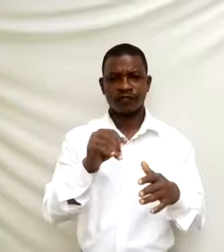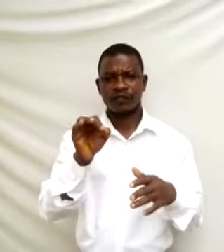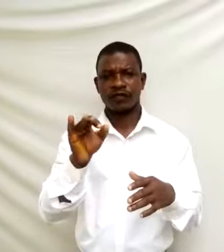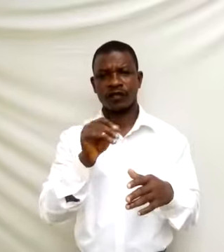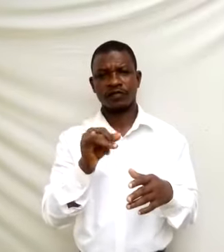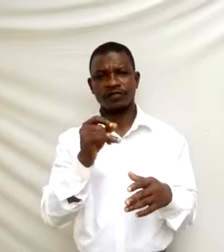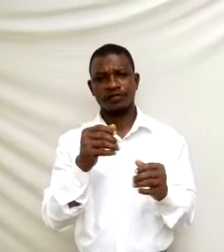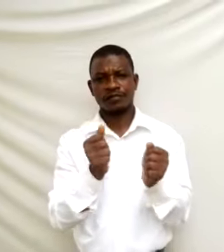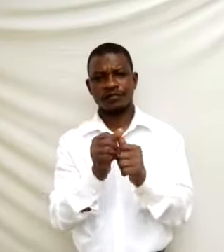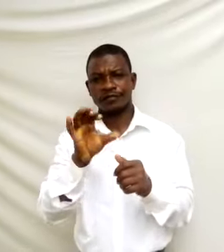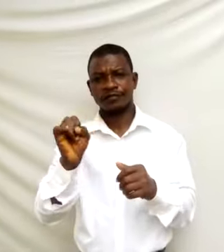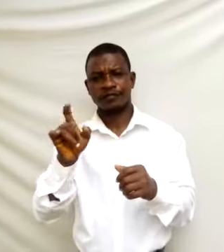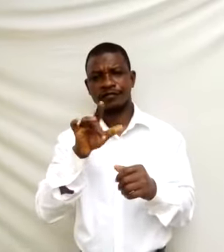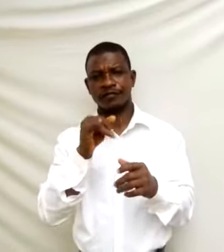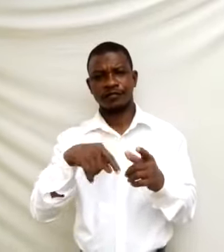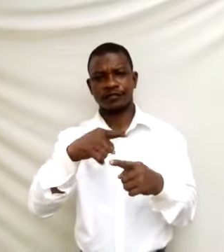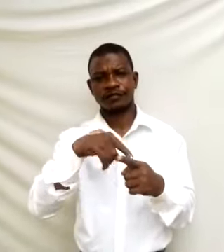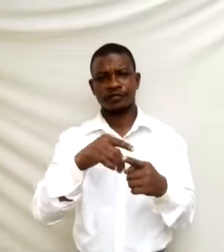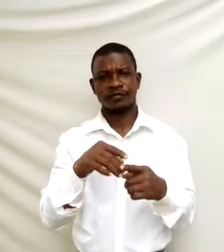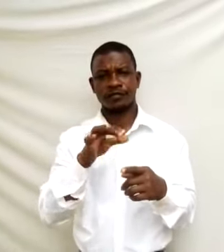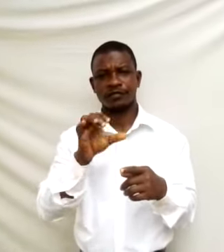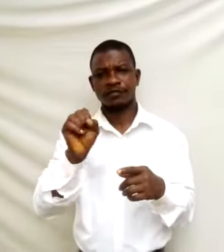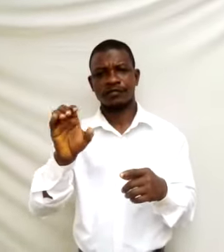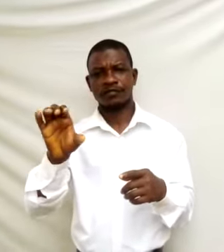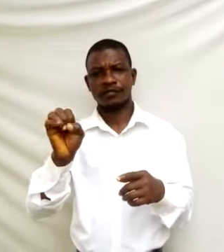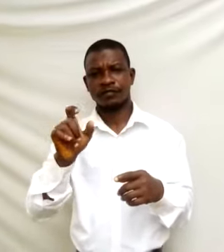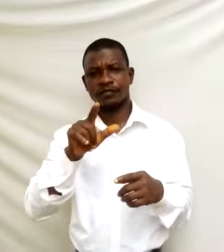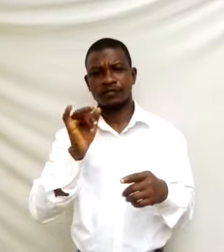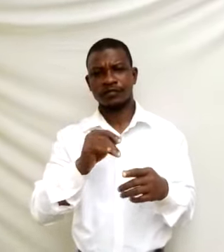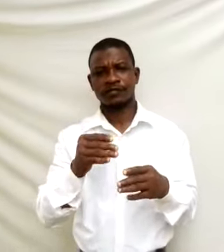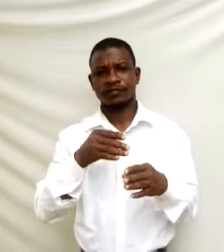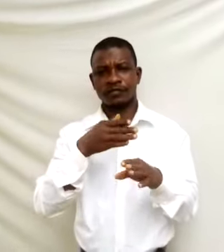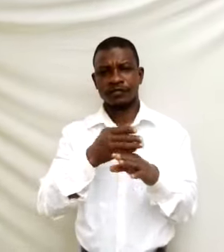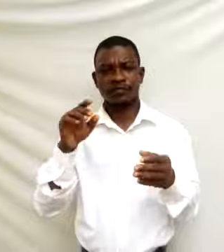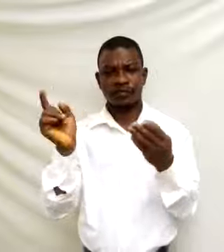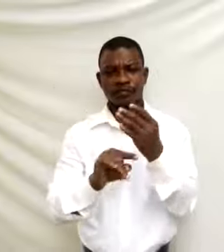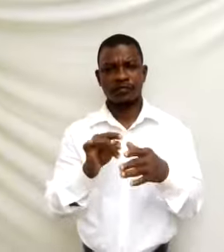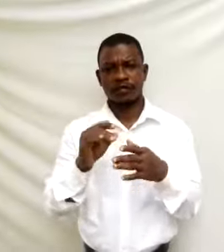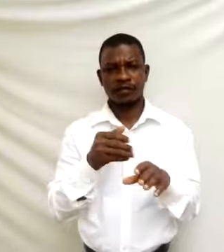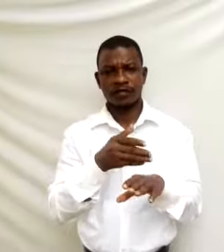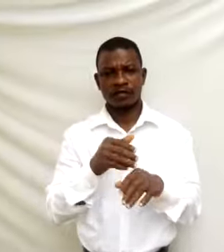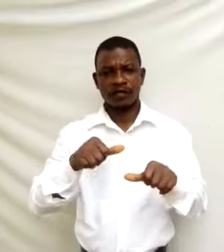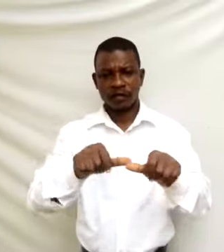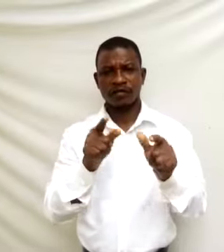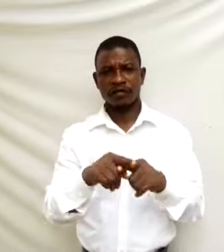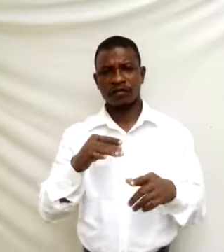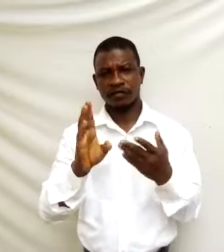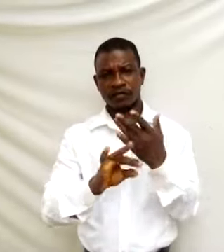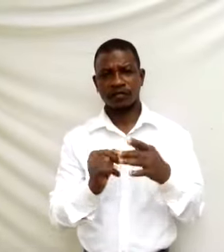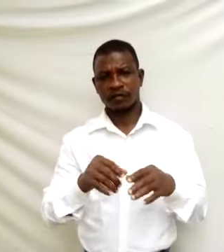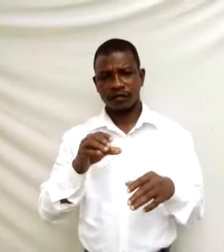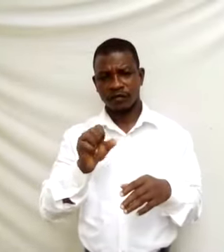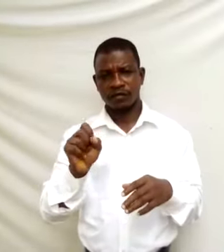around the mouth the cilia beats continuously and thereby suck the excretory